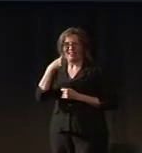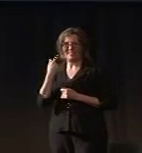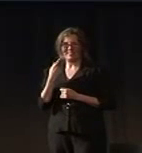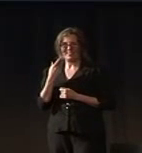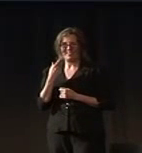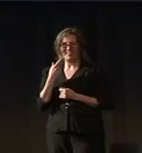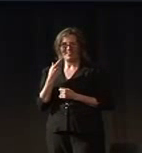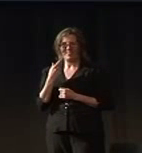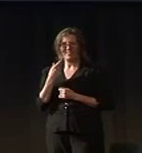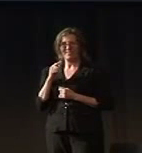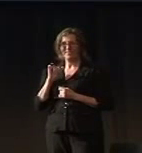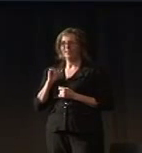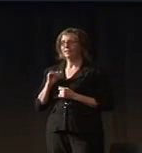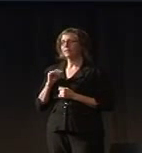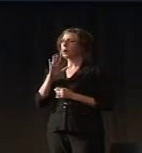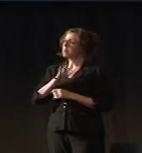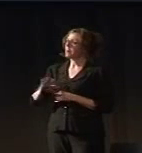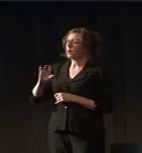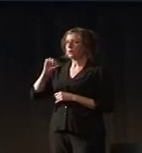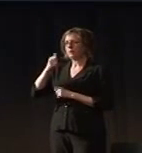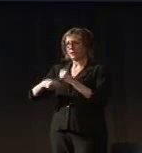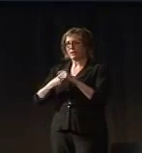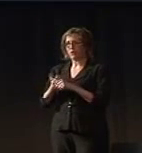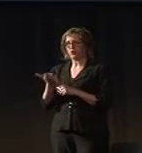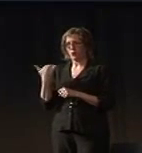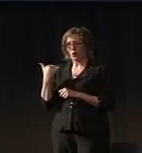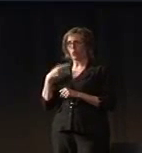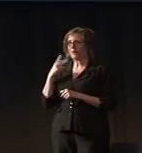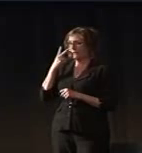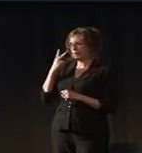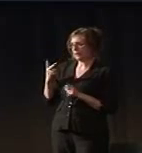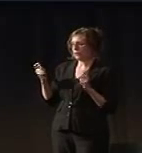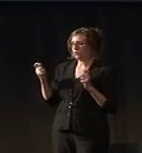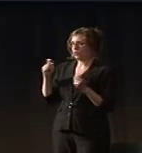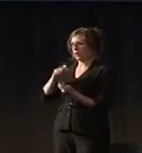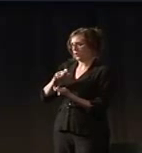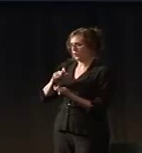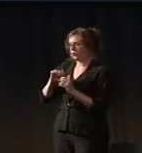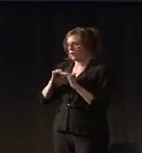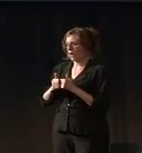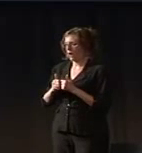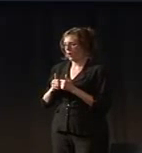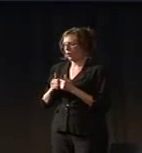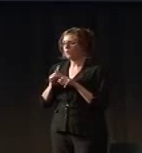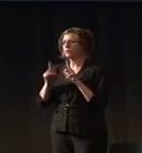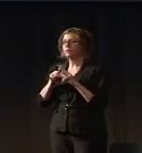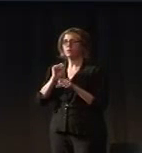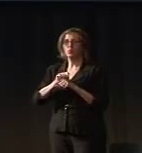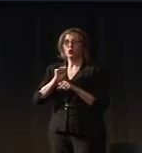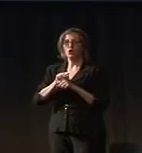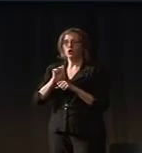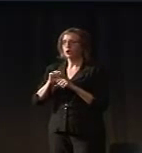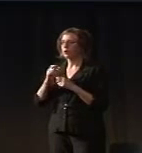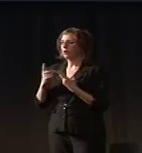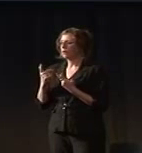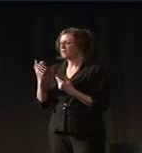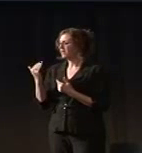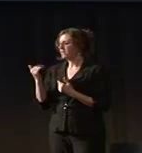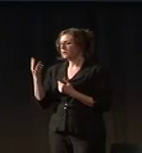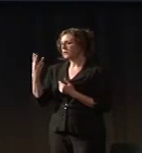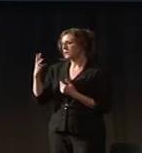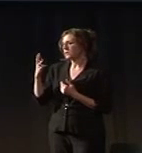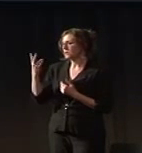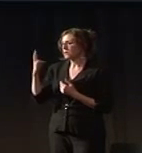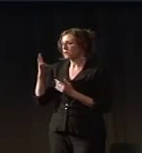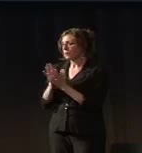And about a decade ago, roughly, I think we can see a pivot in this amazing outpouring of work, these 15, 16, 17